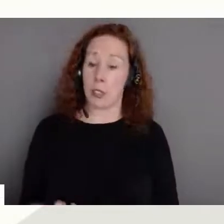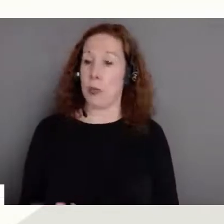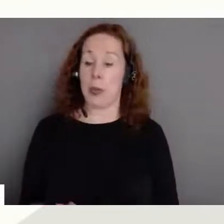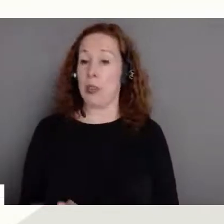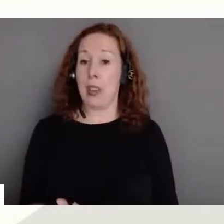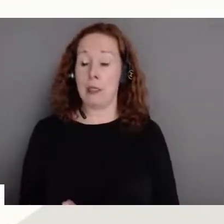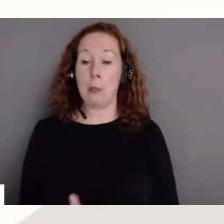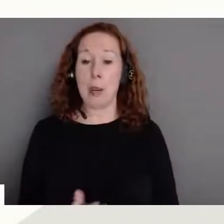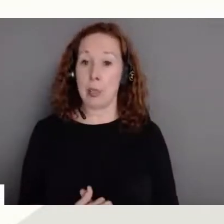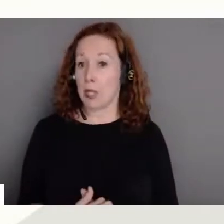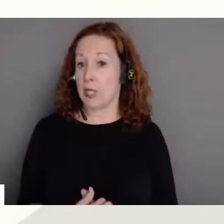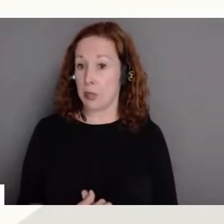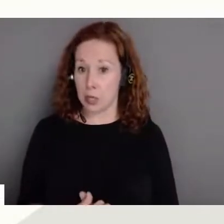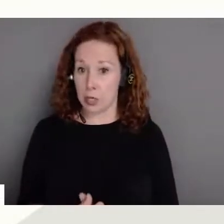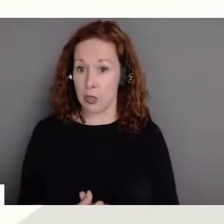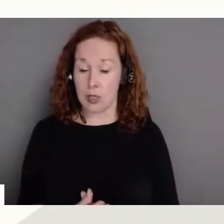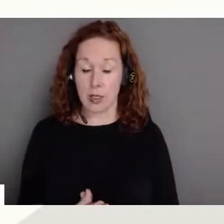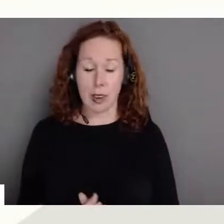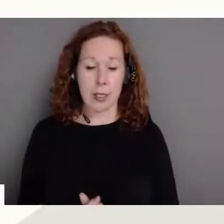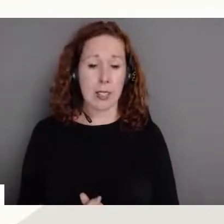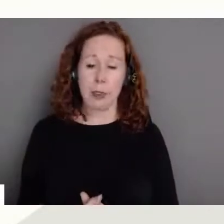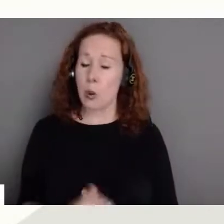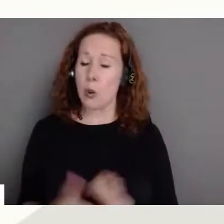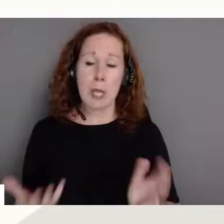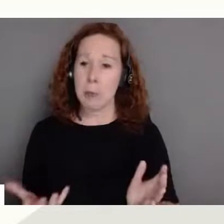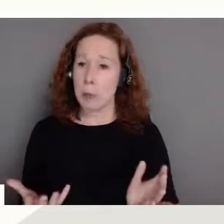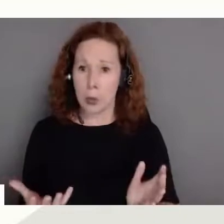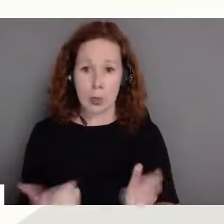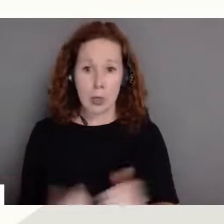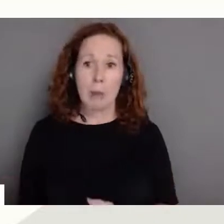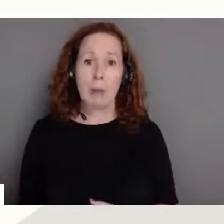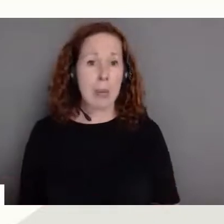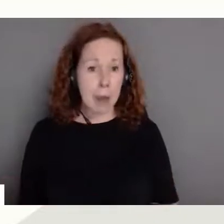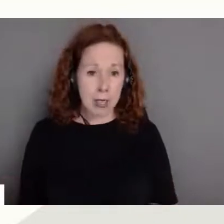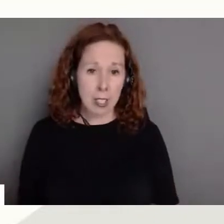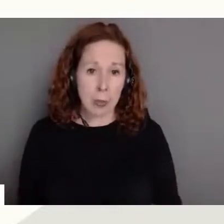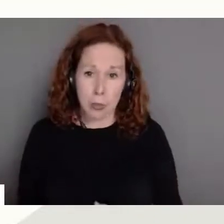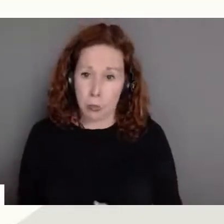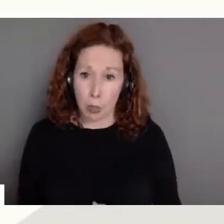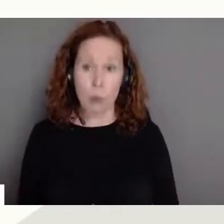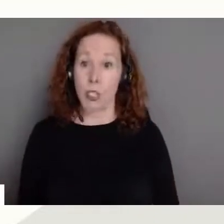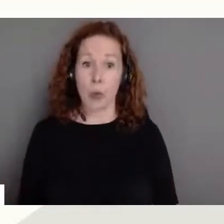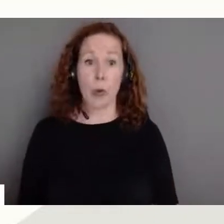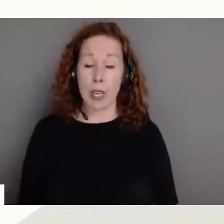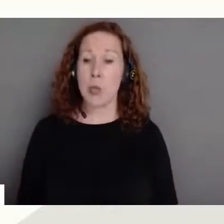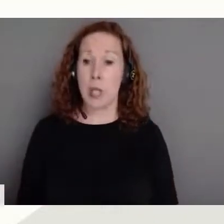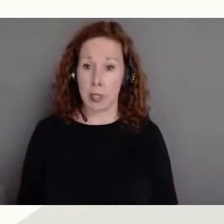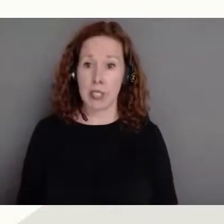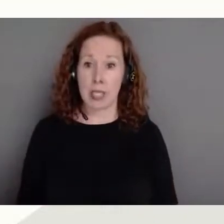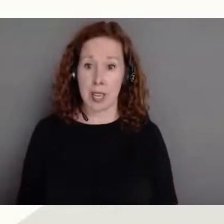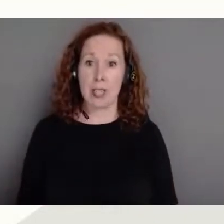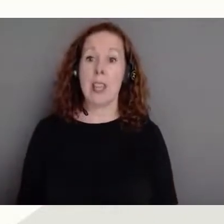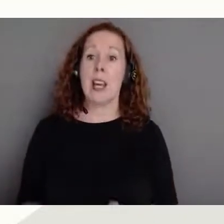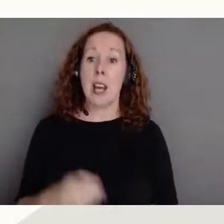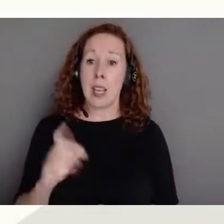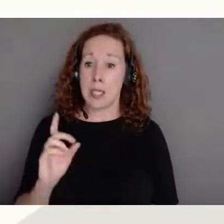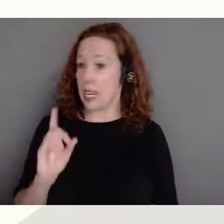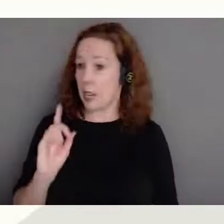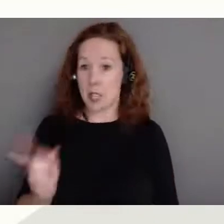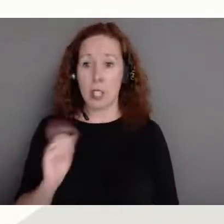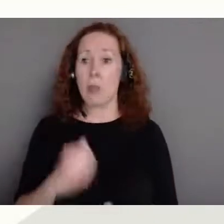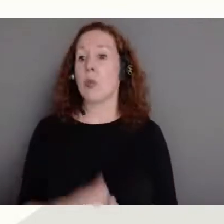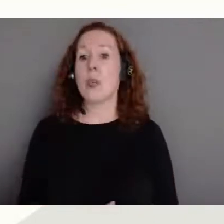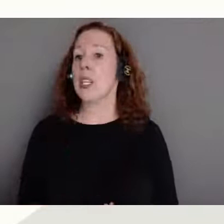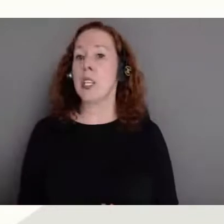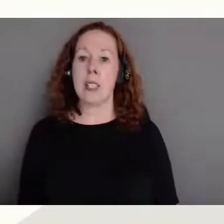that interpreter then, but there was a deaf student. And of all people, my basketball coach in grade 12 said,